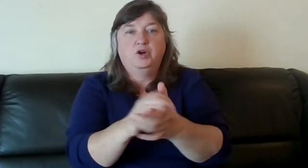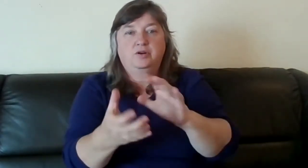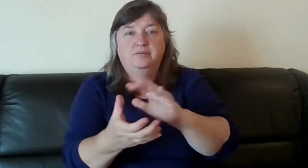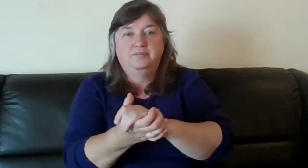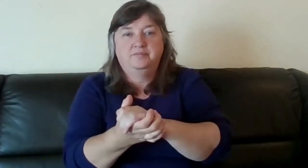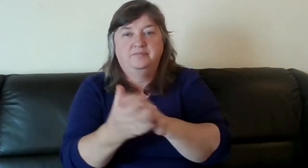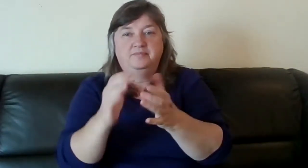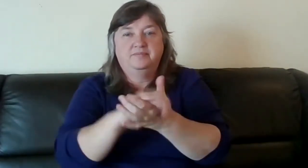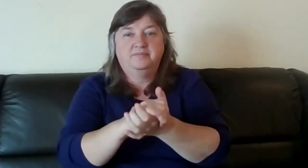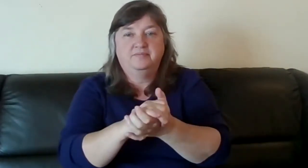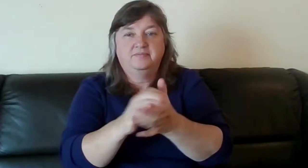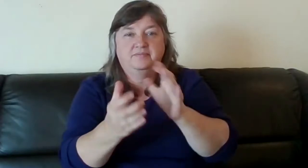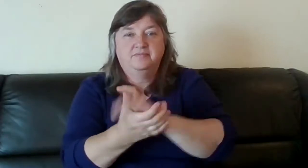Burger,